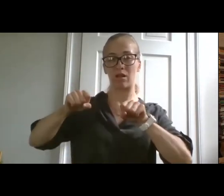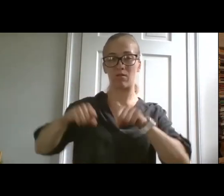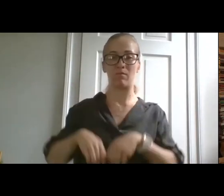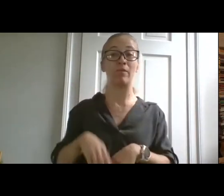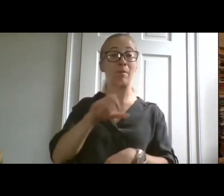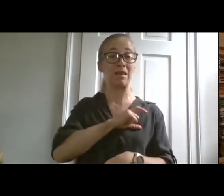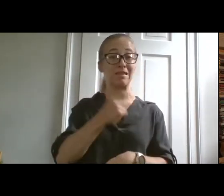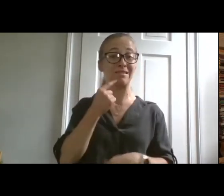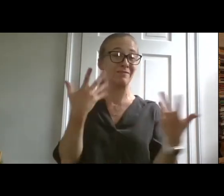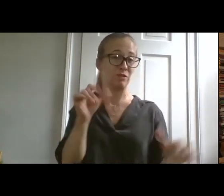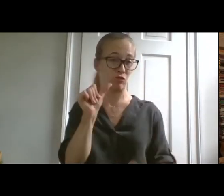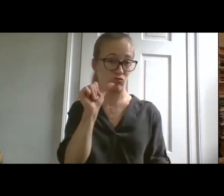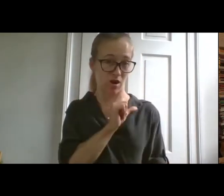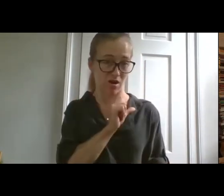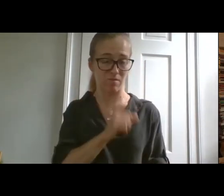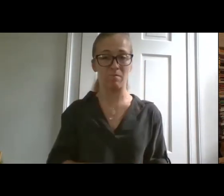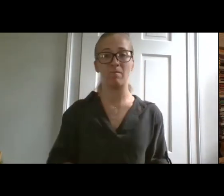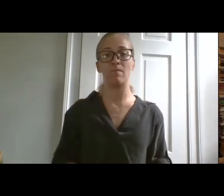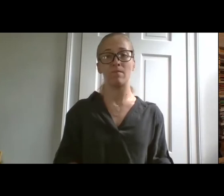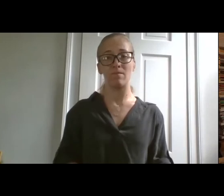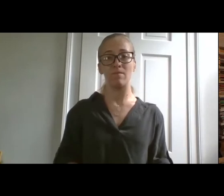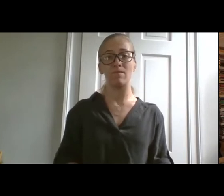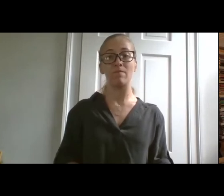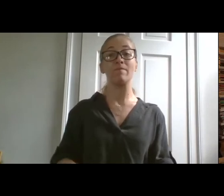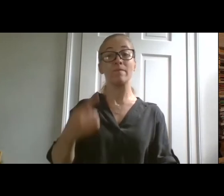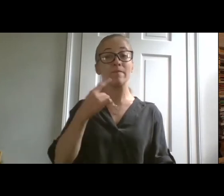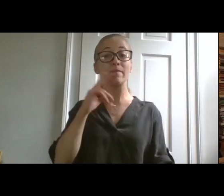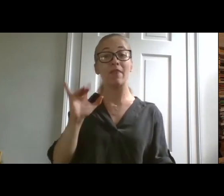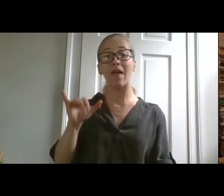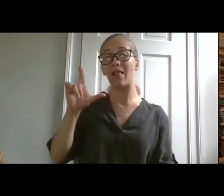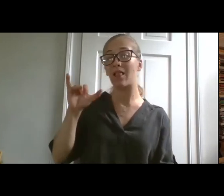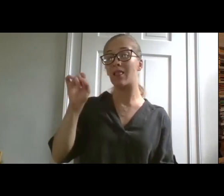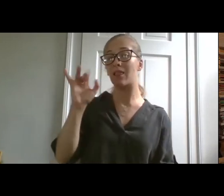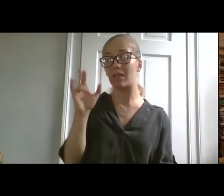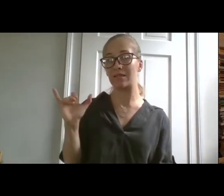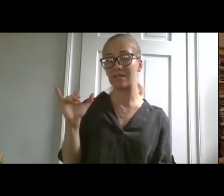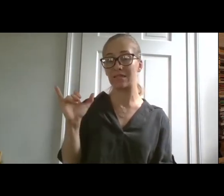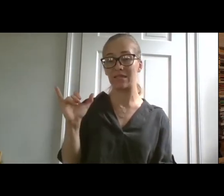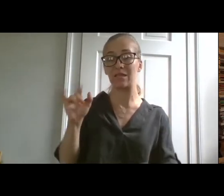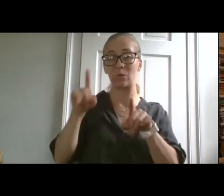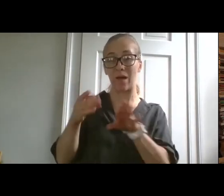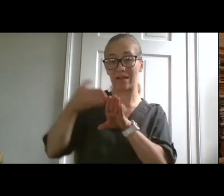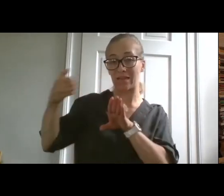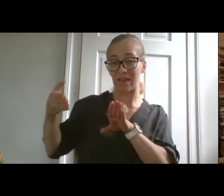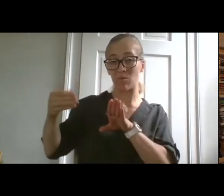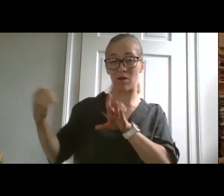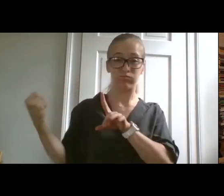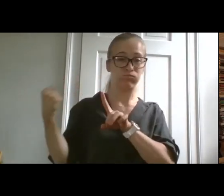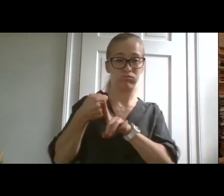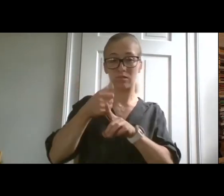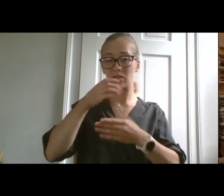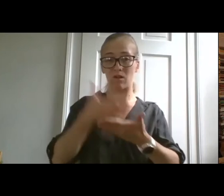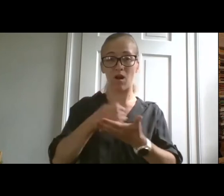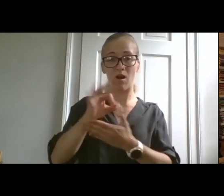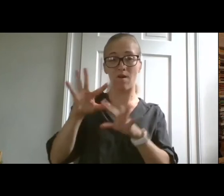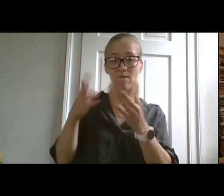he had been drinking. It is alleged that Lesicki went to the home of a neighbor and there struck a daughter of the family, who is